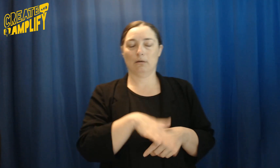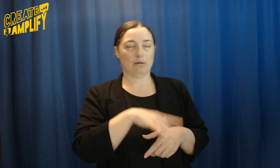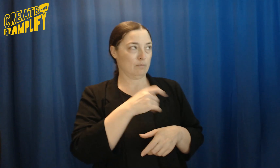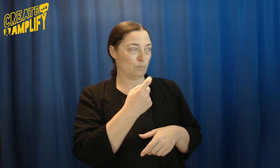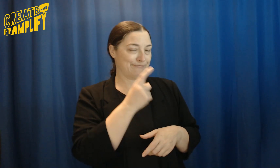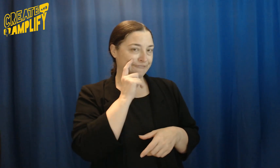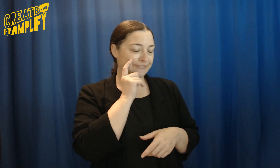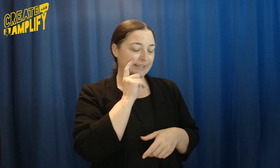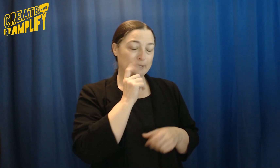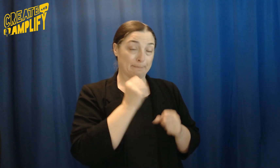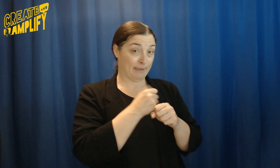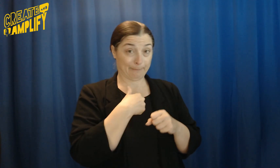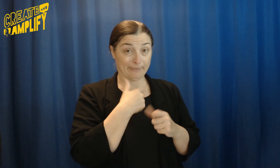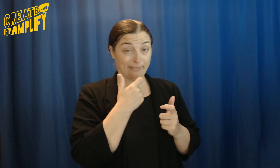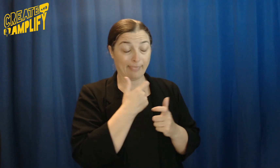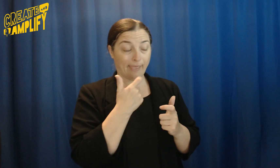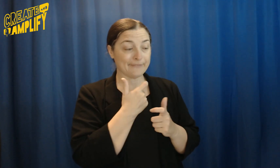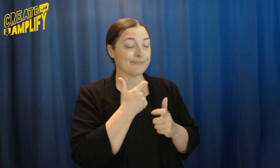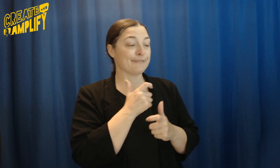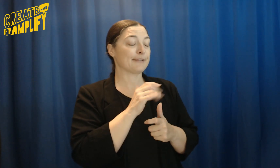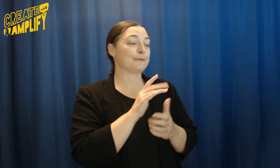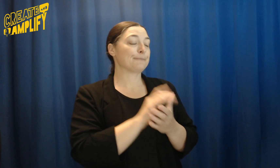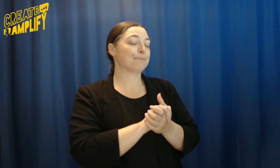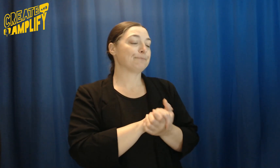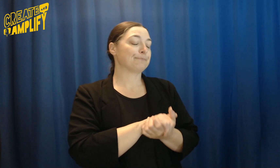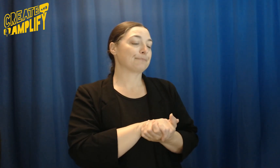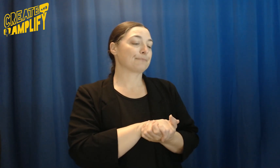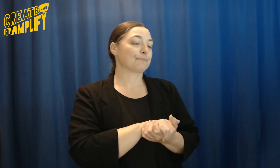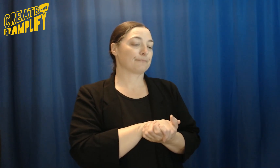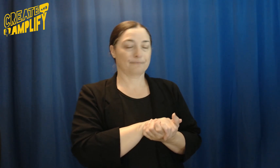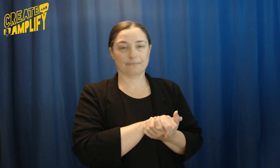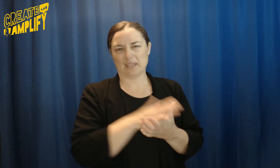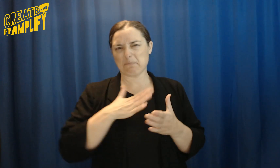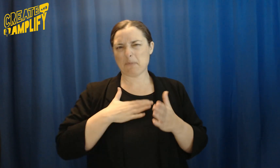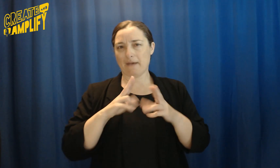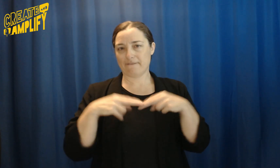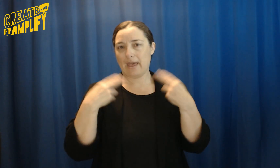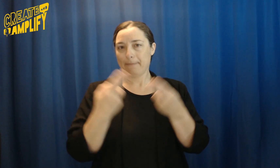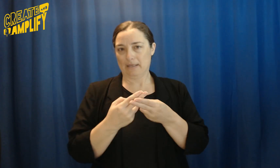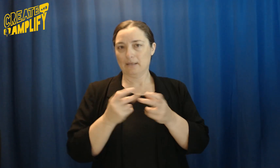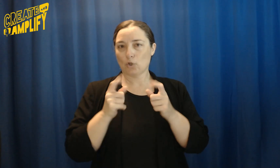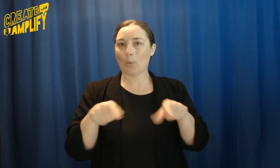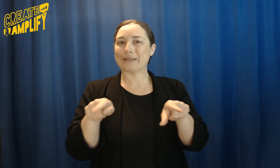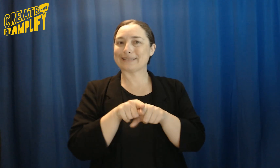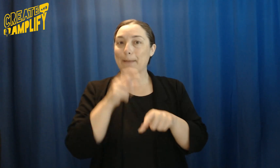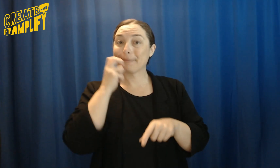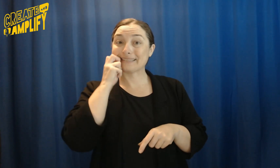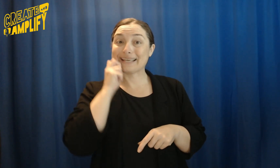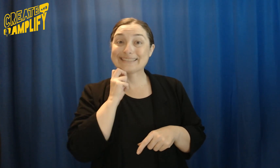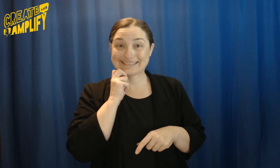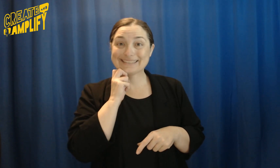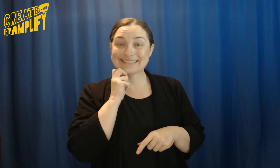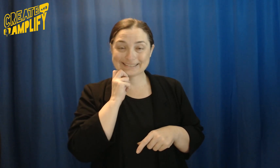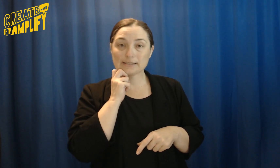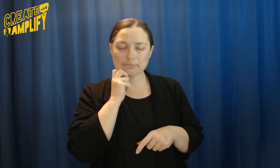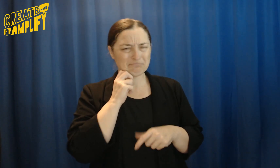makes me laugh how ridiculous it is. So everyone in my family goes to the same dentist here in Castlemaine, and they're fantastic.